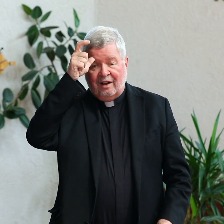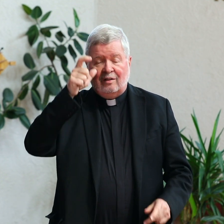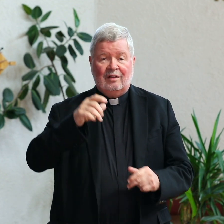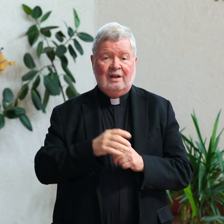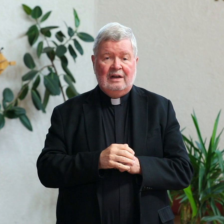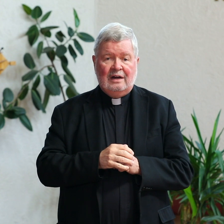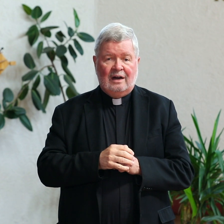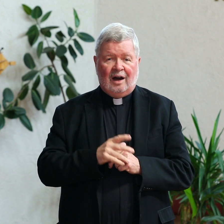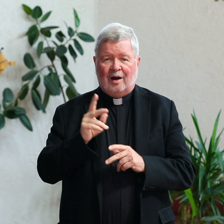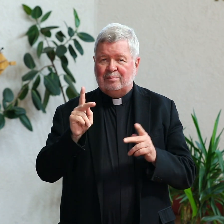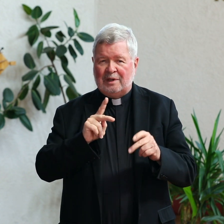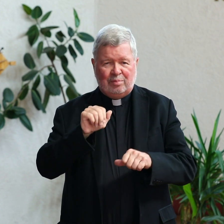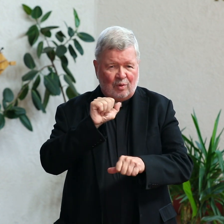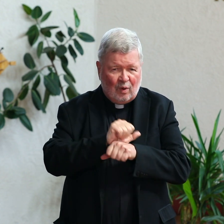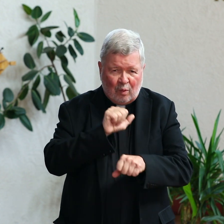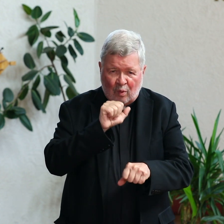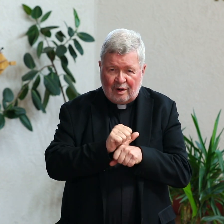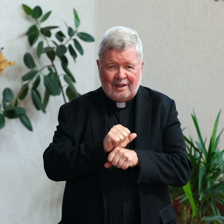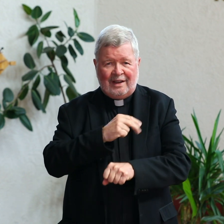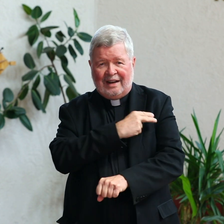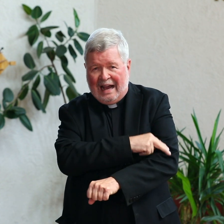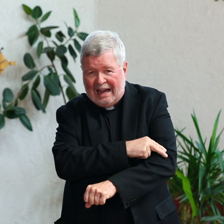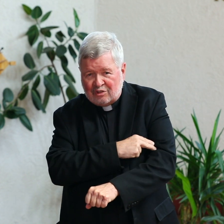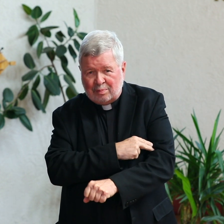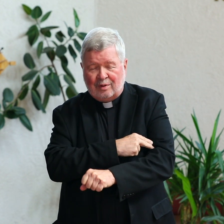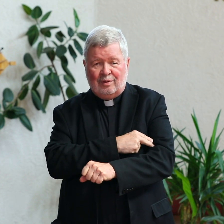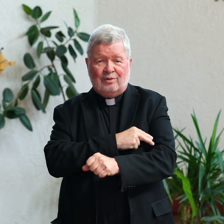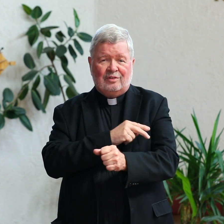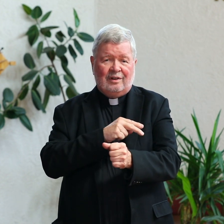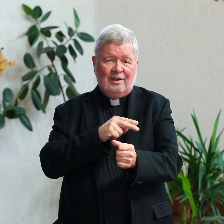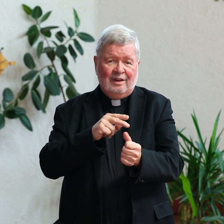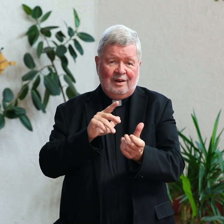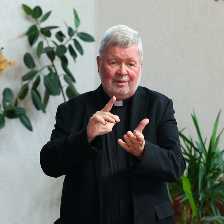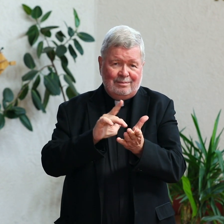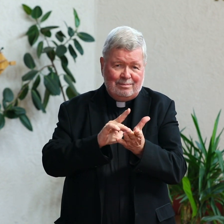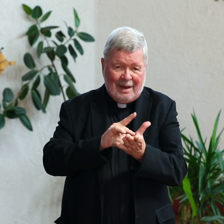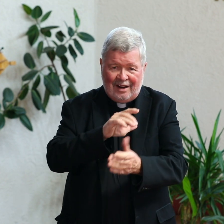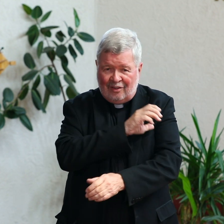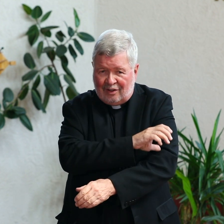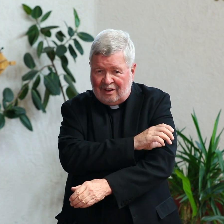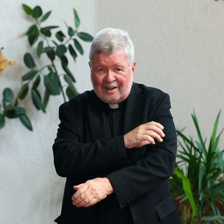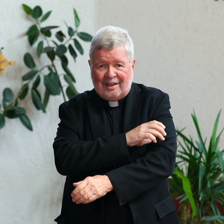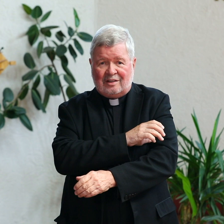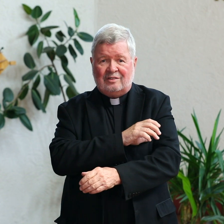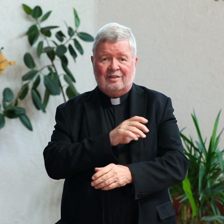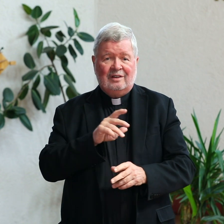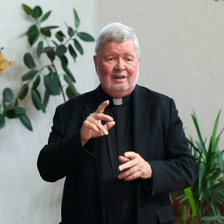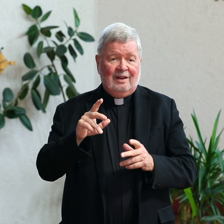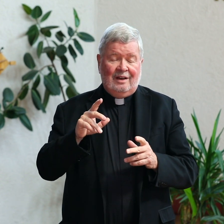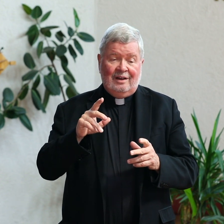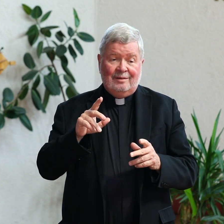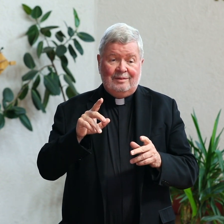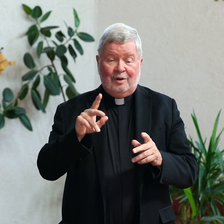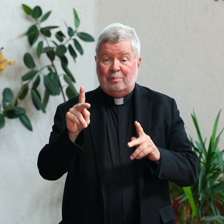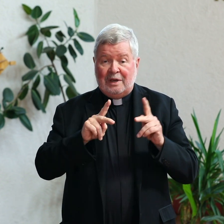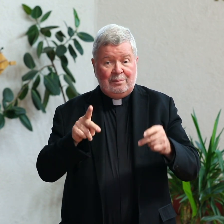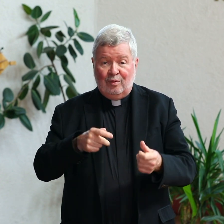personnel, people who are working in hospitals and medical clinics, and people who